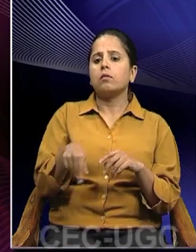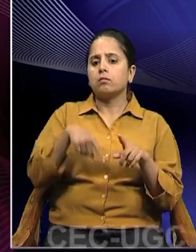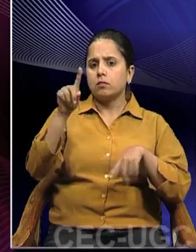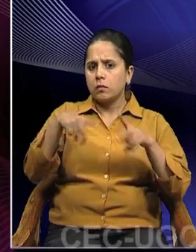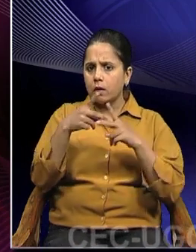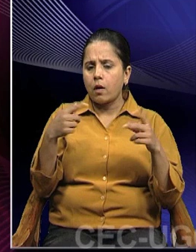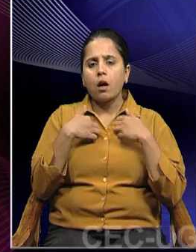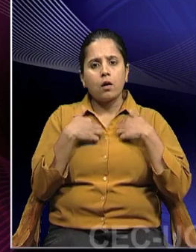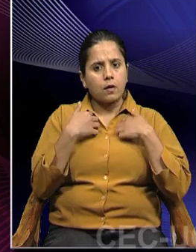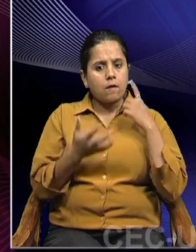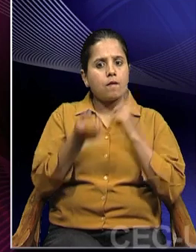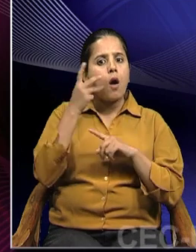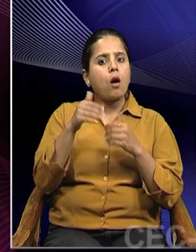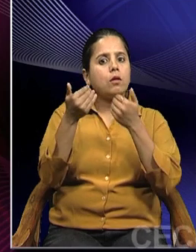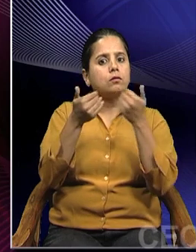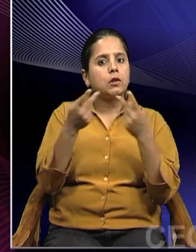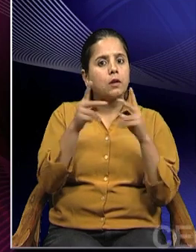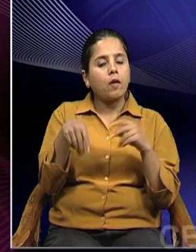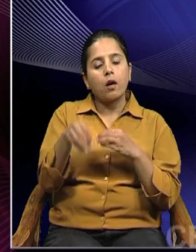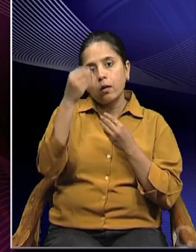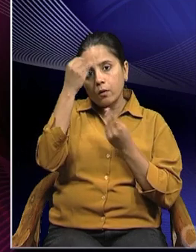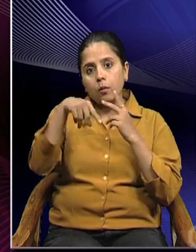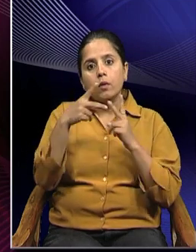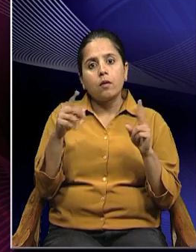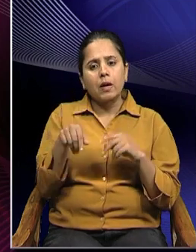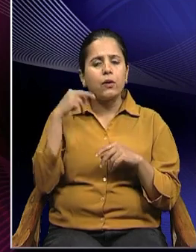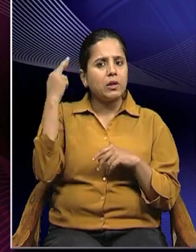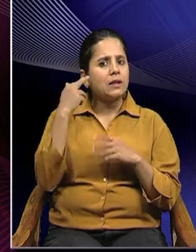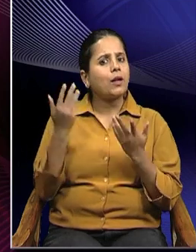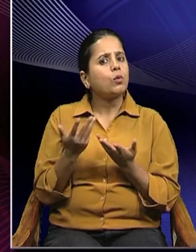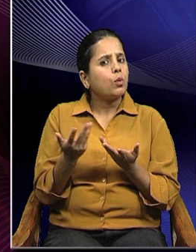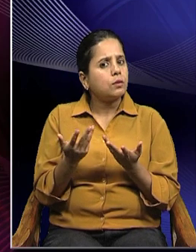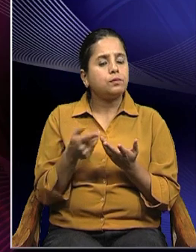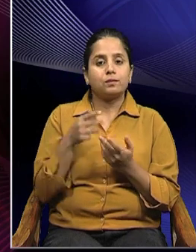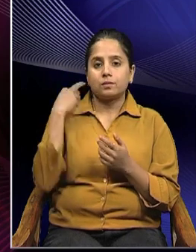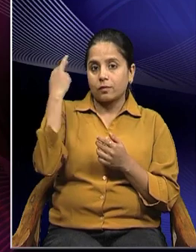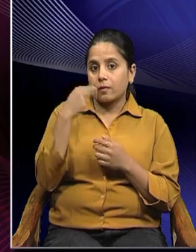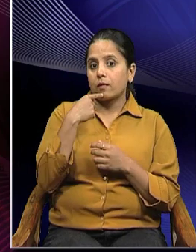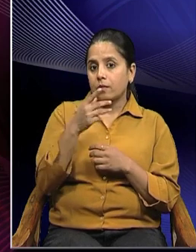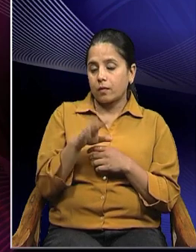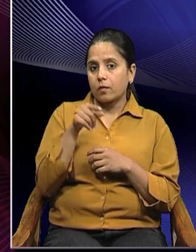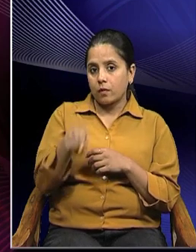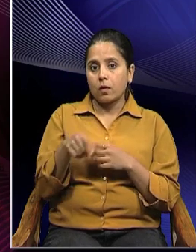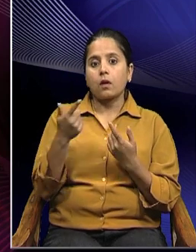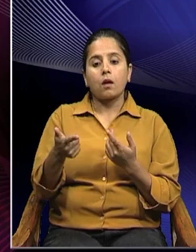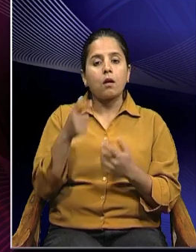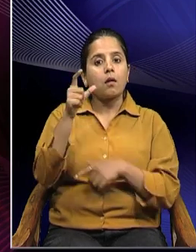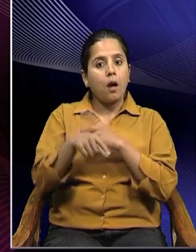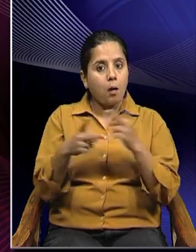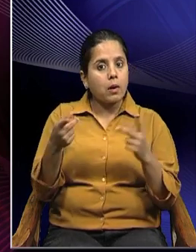find interesting parallels and insights. And what is the reason behind that? The reason is because enterprise themselves